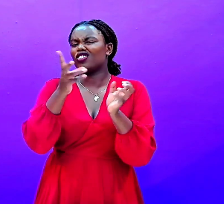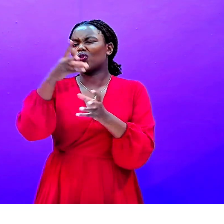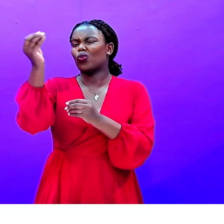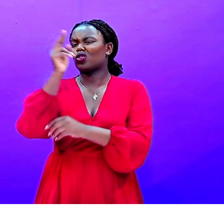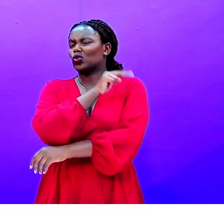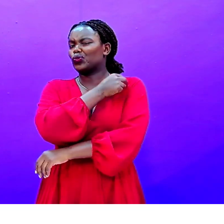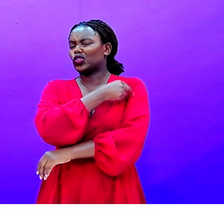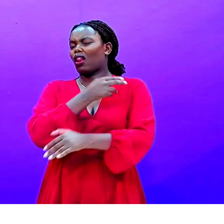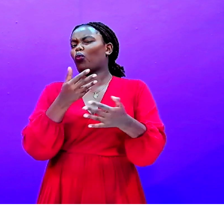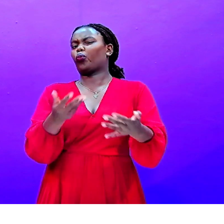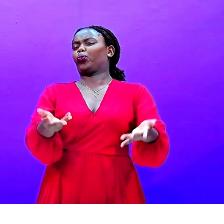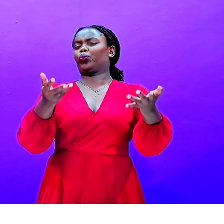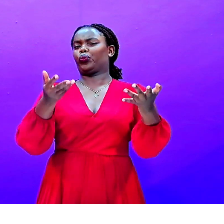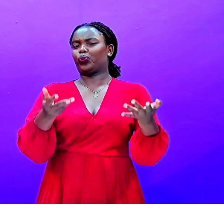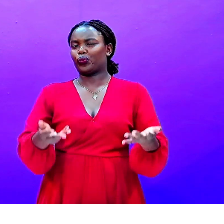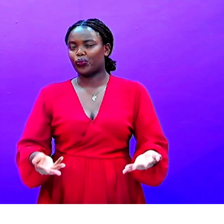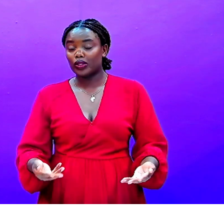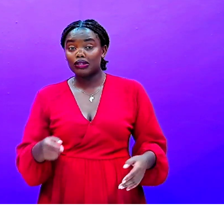medication. The police